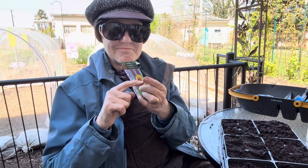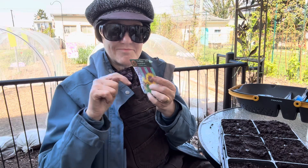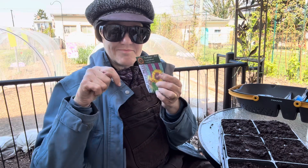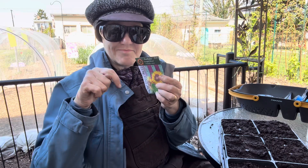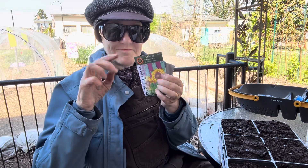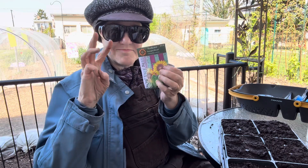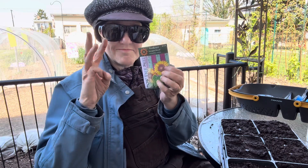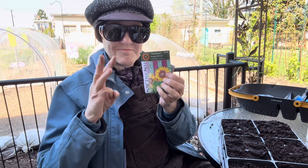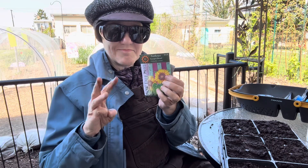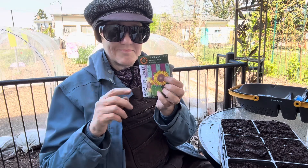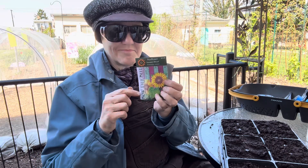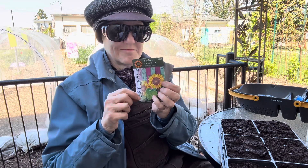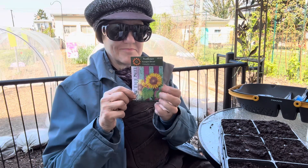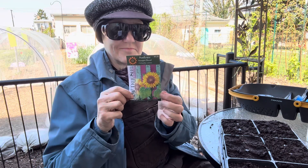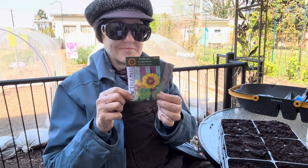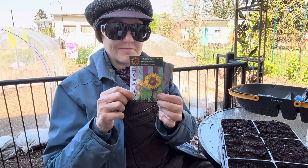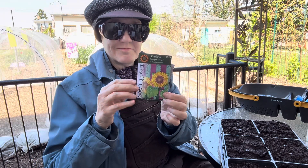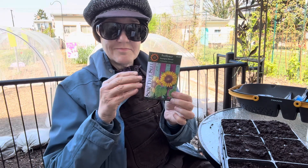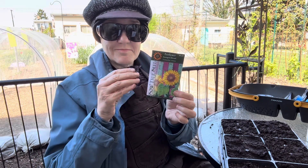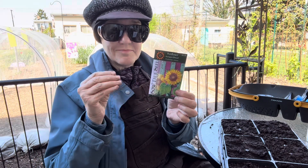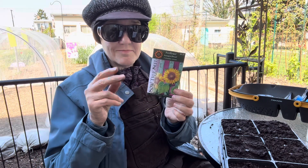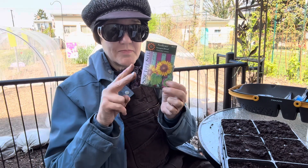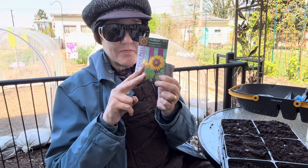They're adapted to this region's weather.